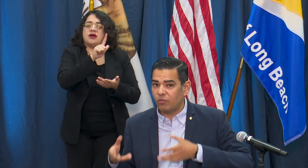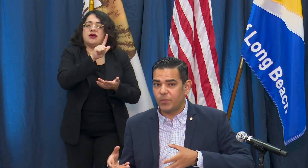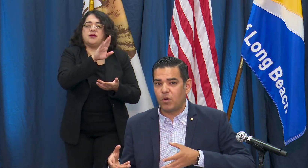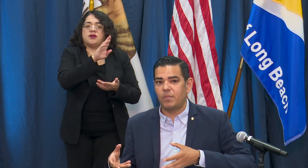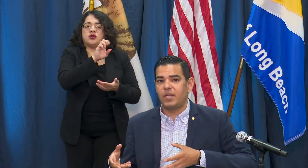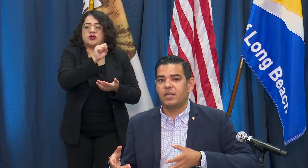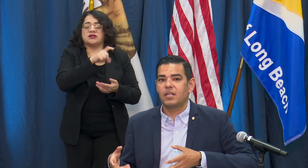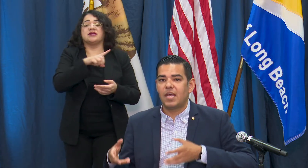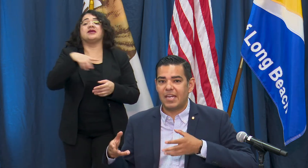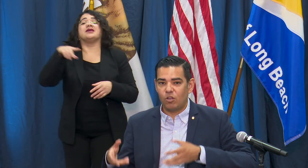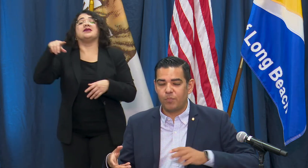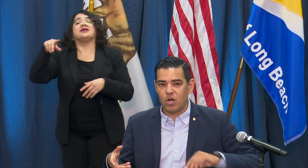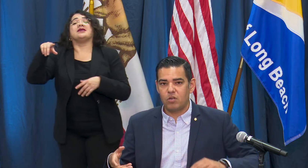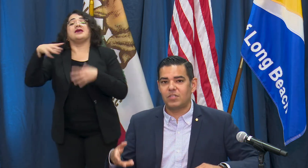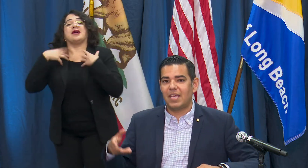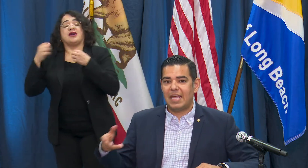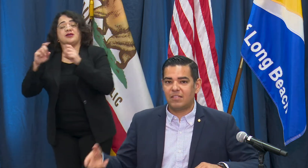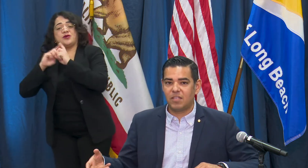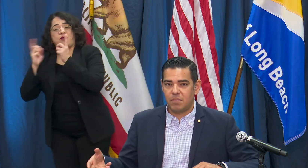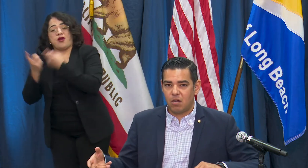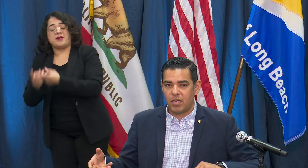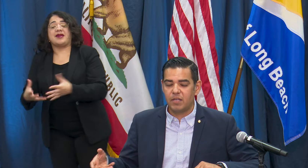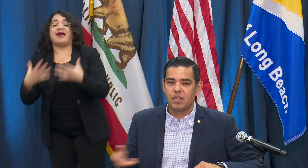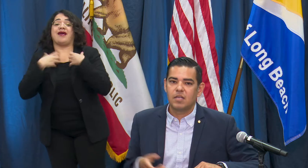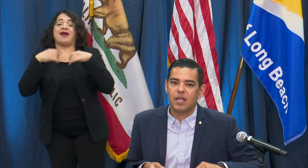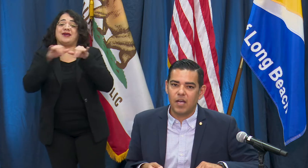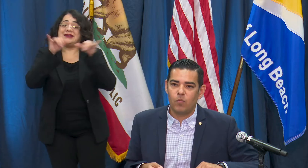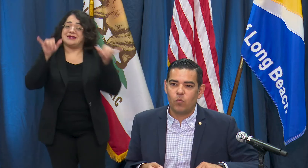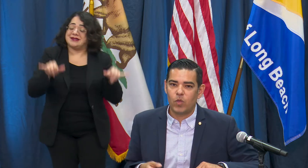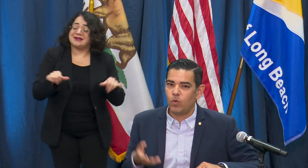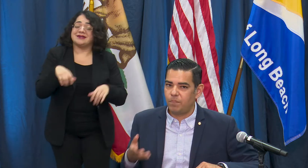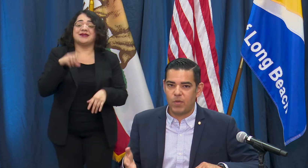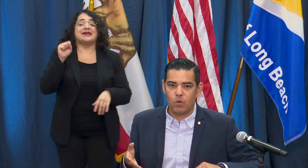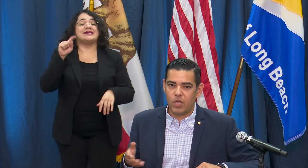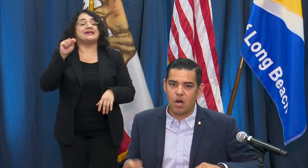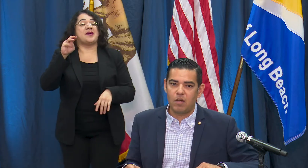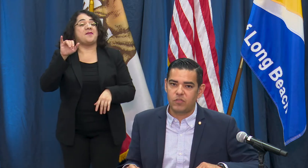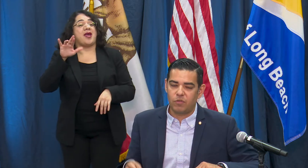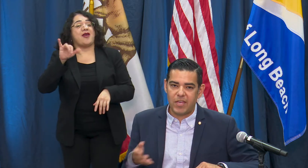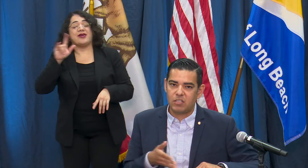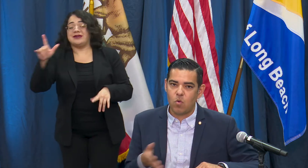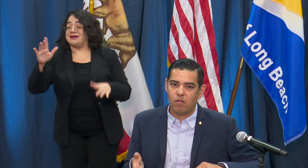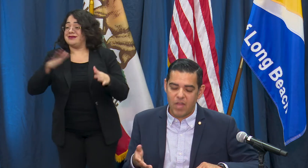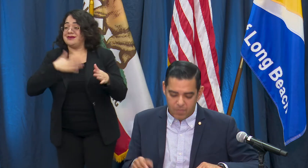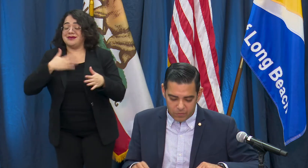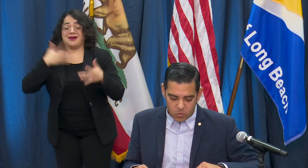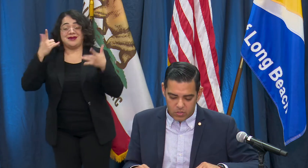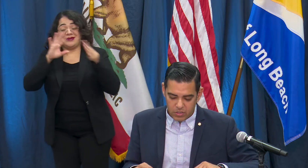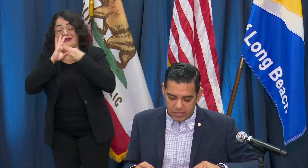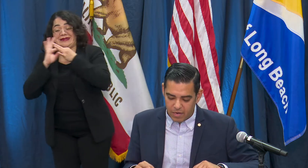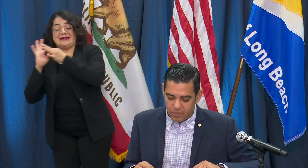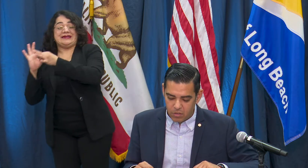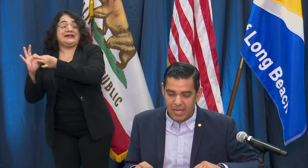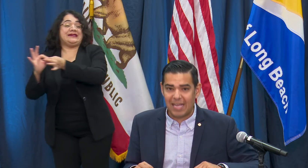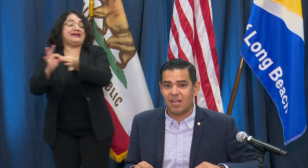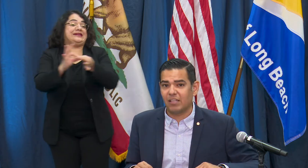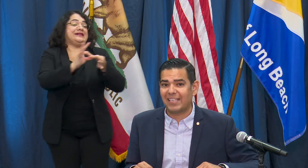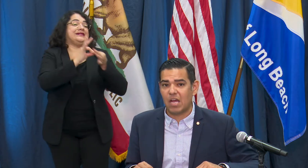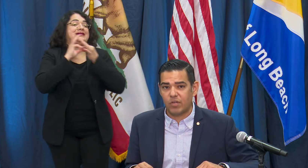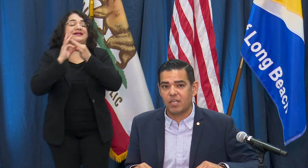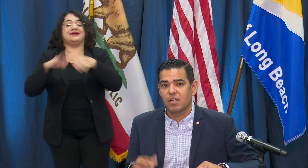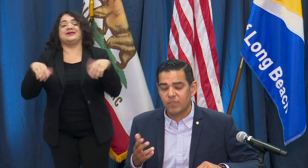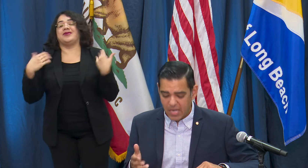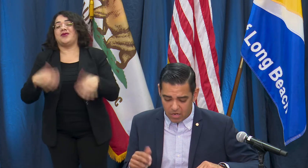own health department and health partners and St. Mary, we wouldn't be where we are. And so thanks to all of them, and of course to the governor and